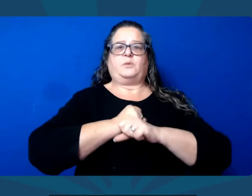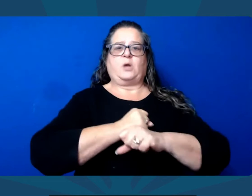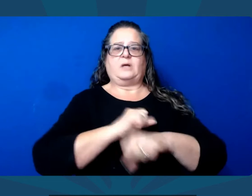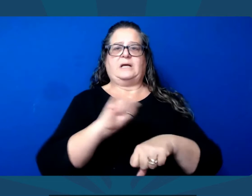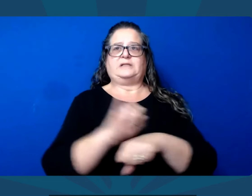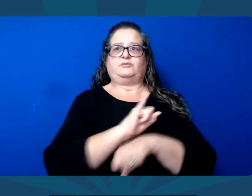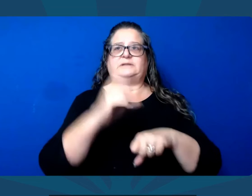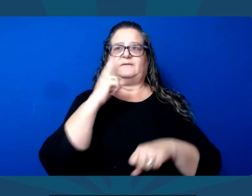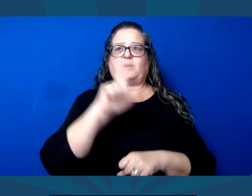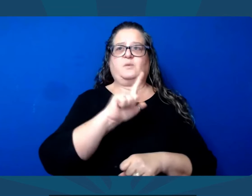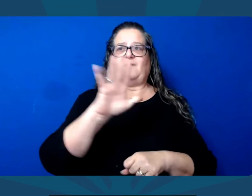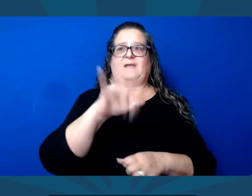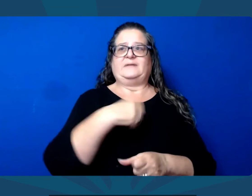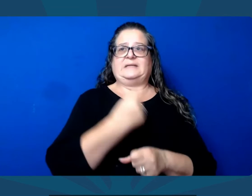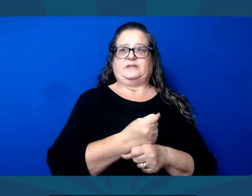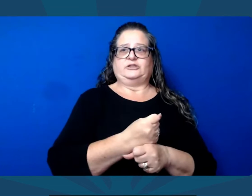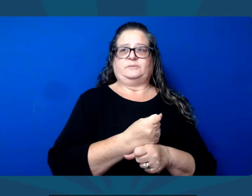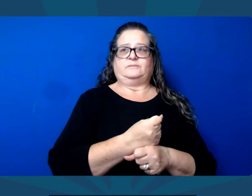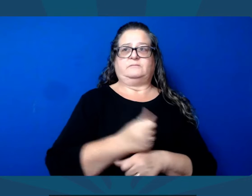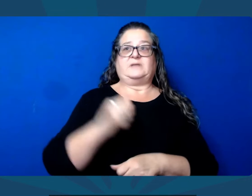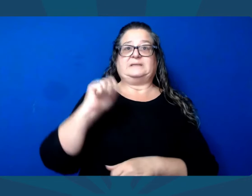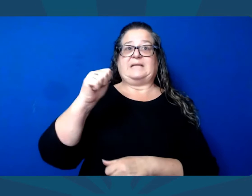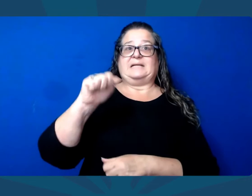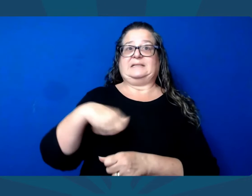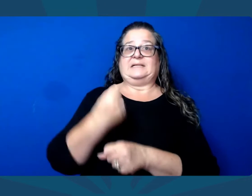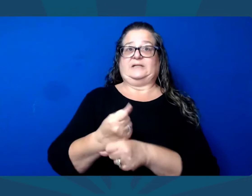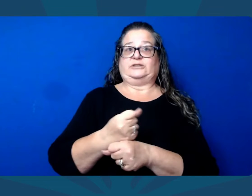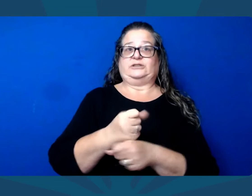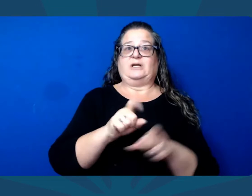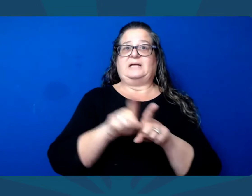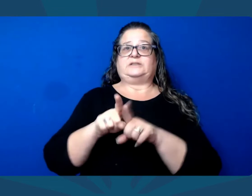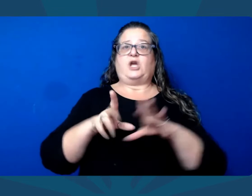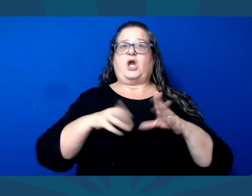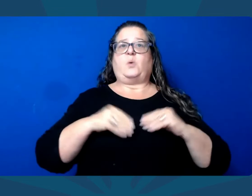I have been in the protection industry for 25 years.